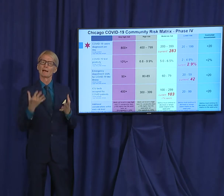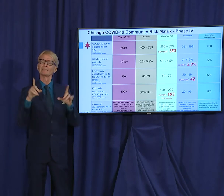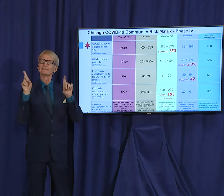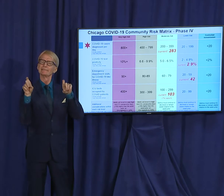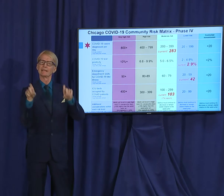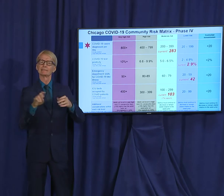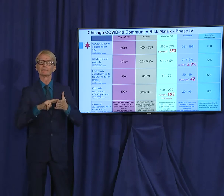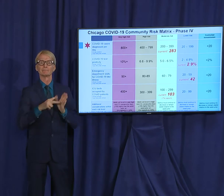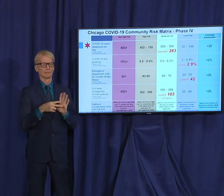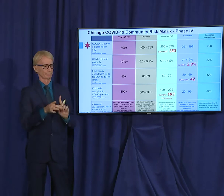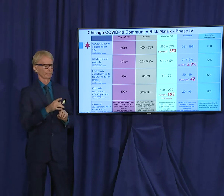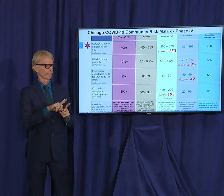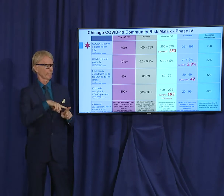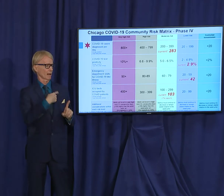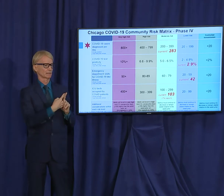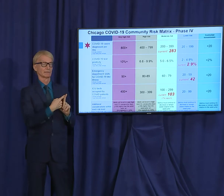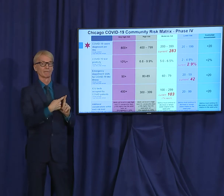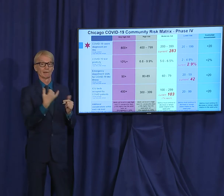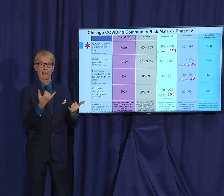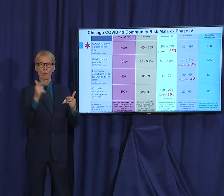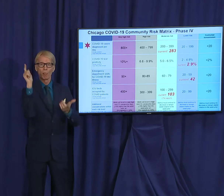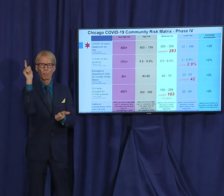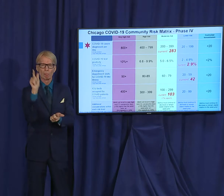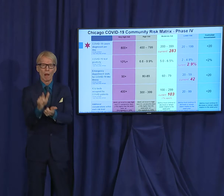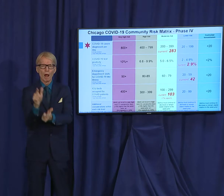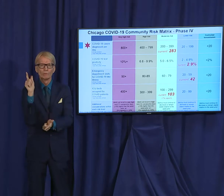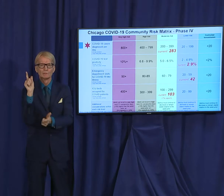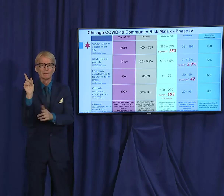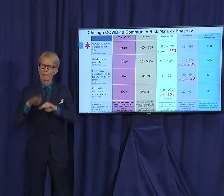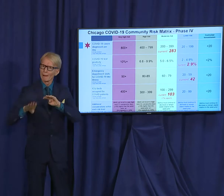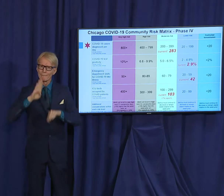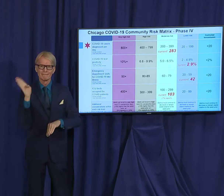is at the lowest it has ever been since